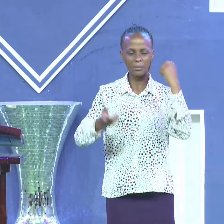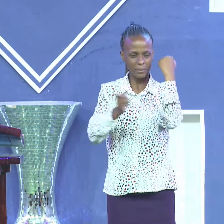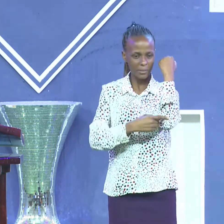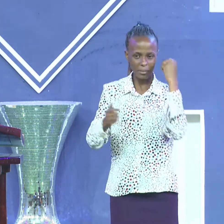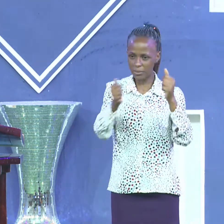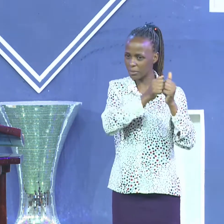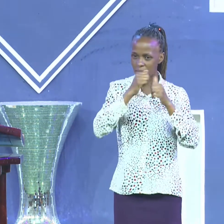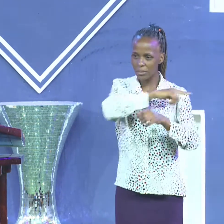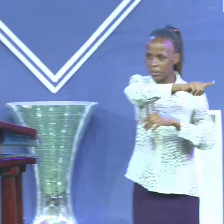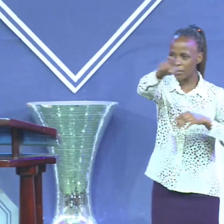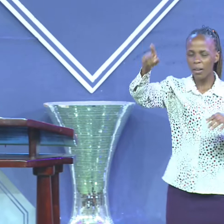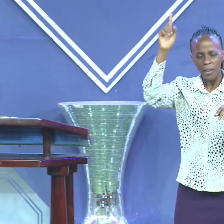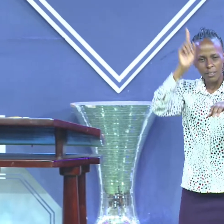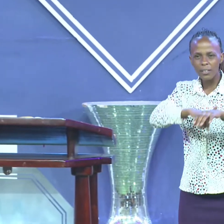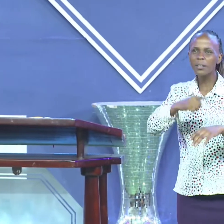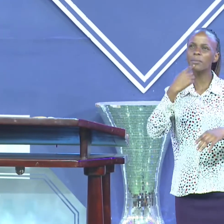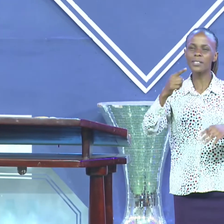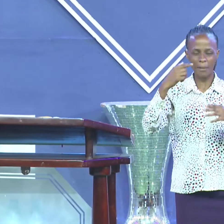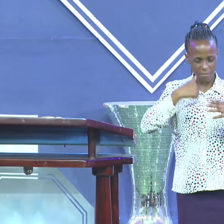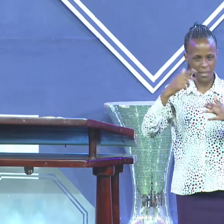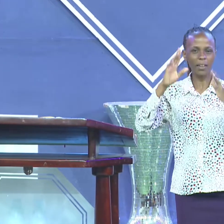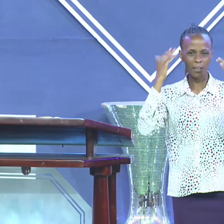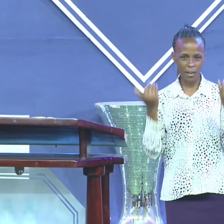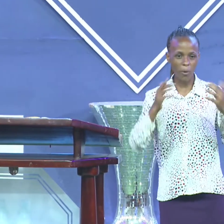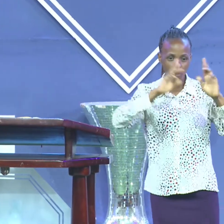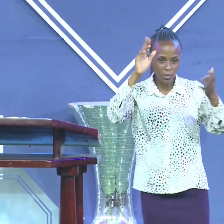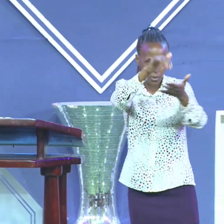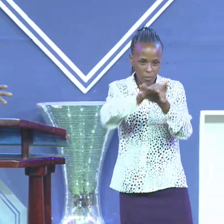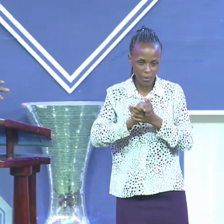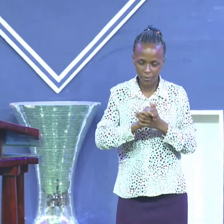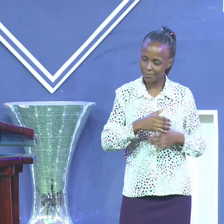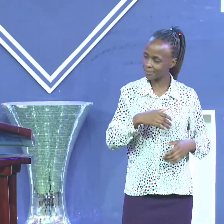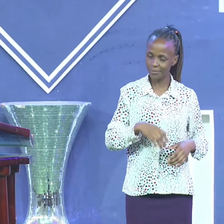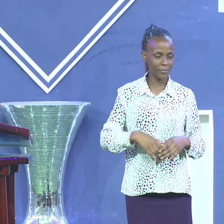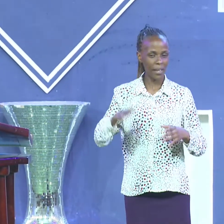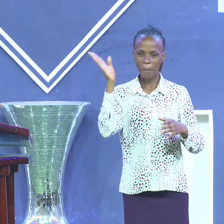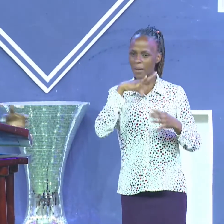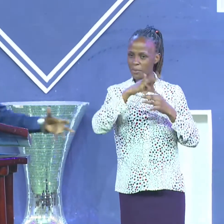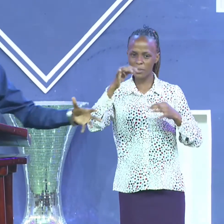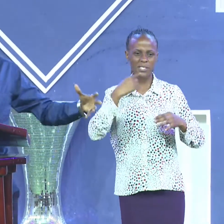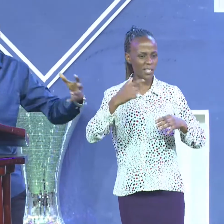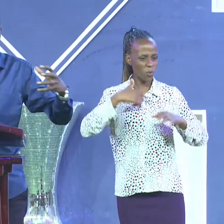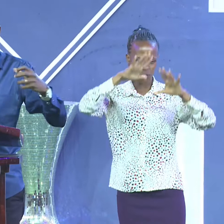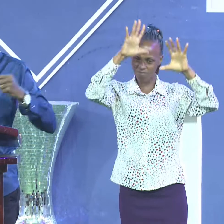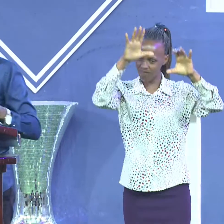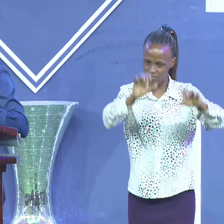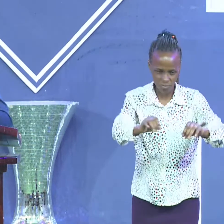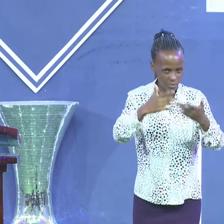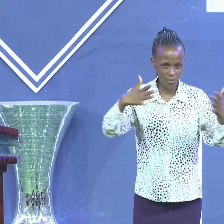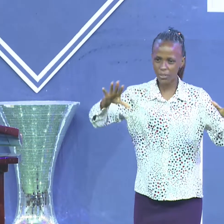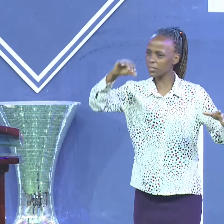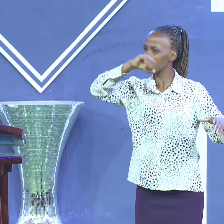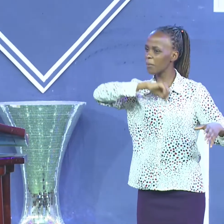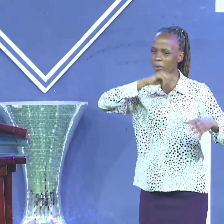and use you. Whenever you try to say that you're going to get married, those demons say this person belongs to us.